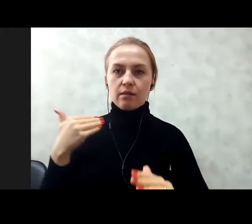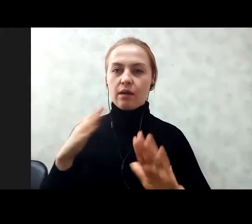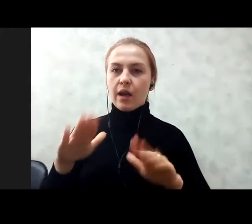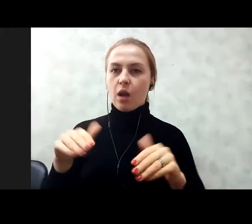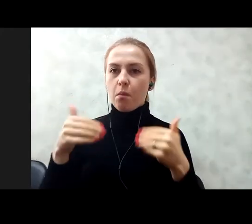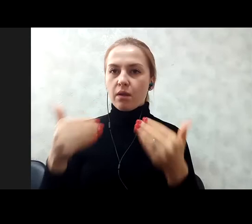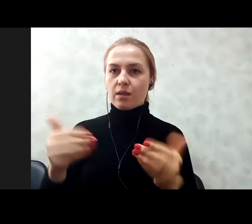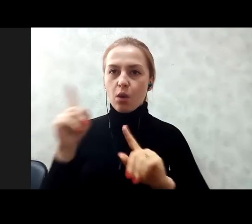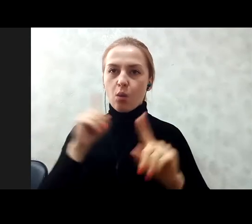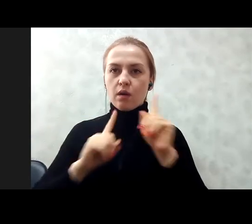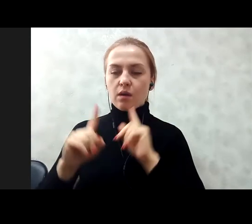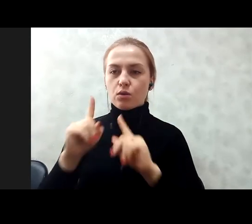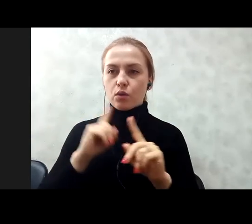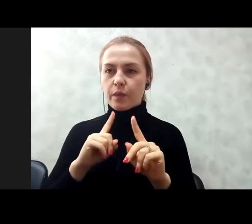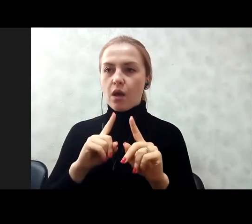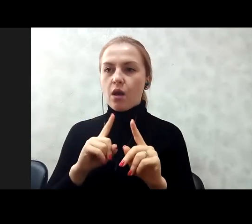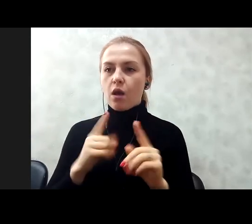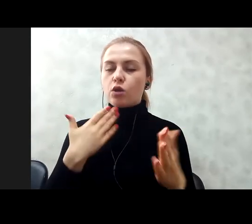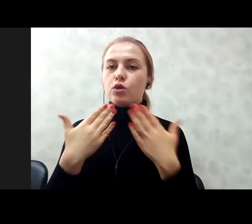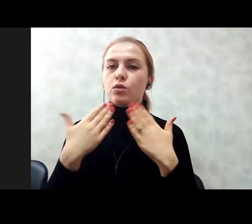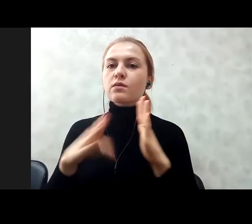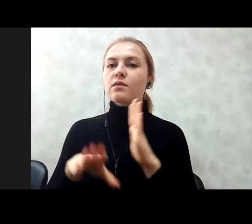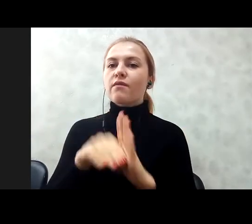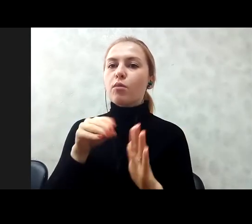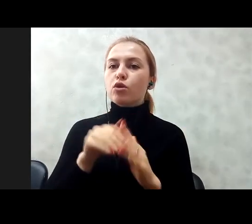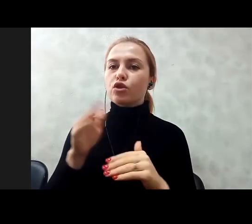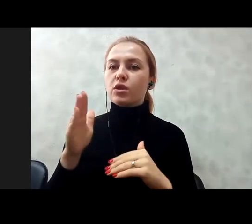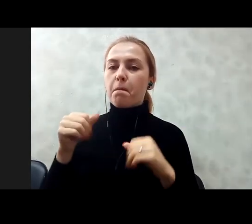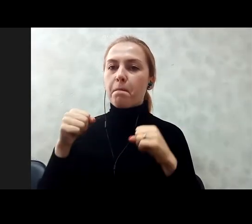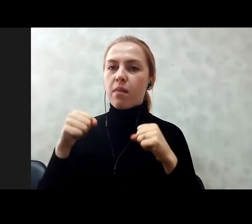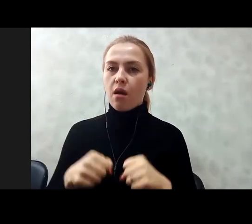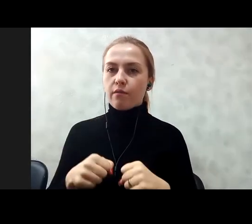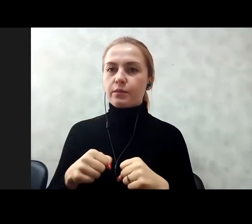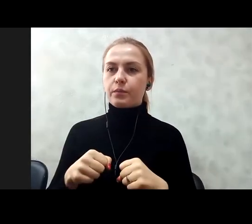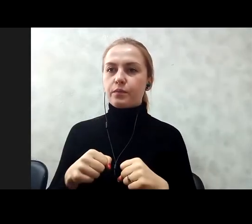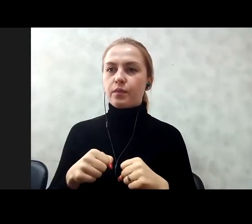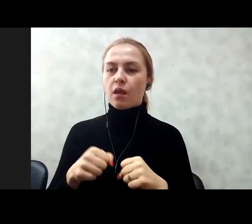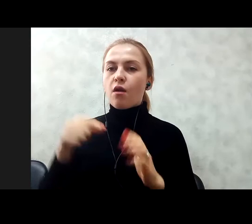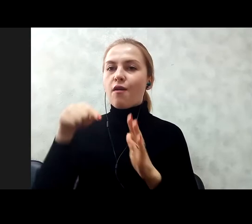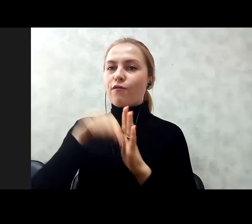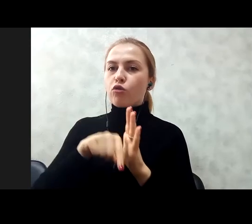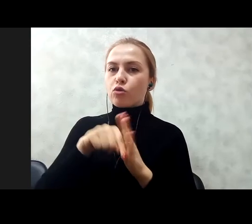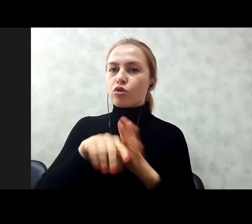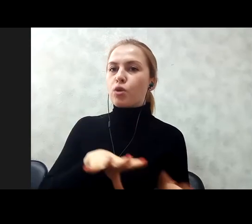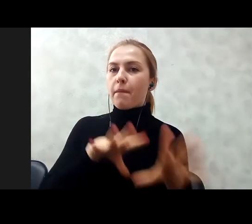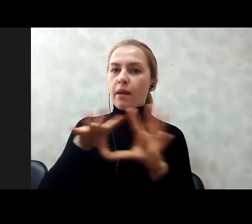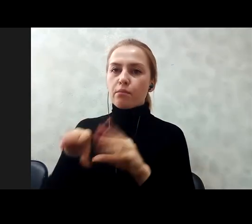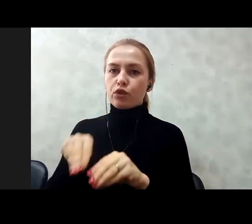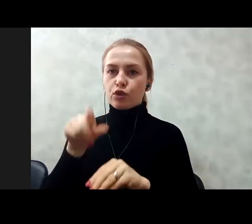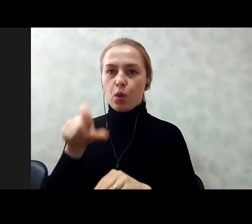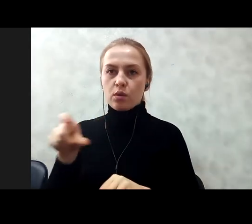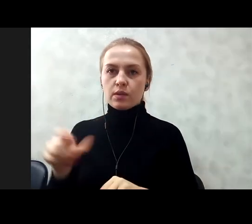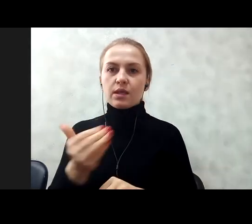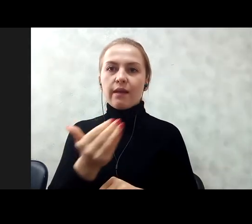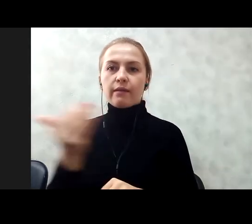internally displaced persons, as well as, for example, labour migrants who were for the first time able to register to vote in constituencies